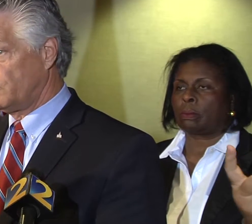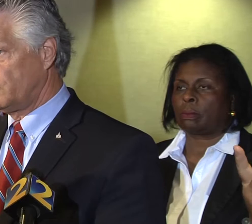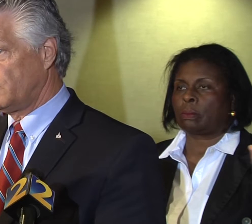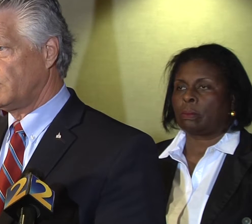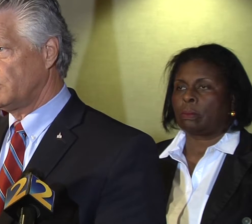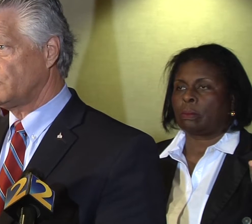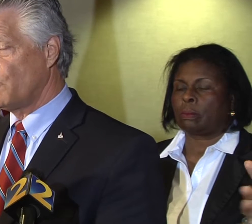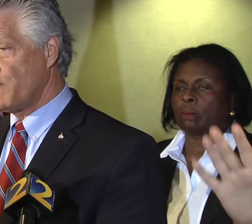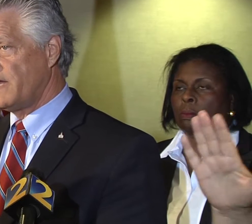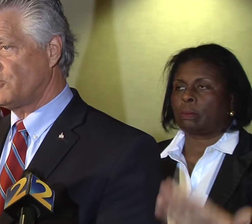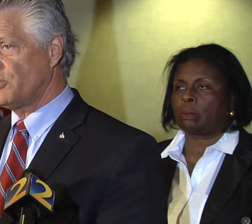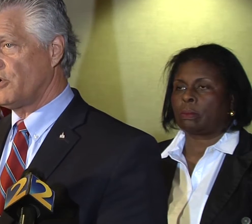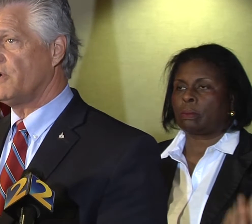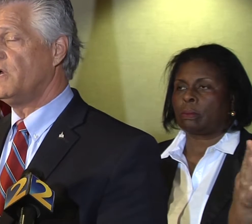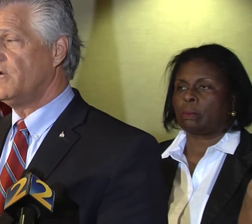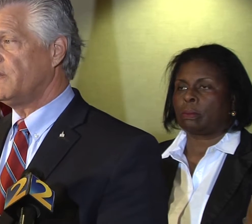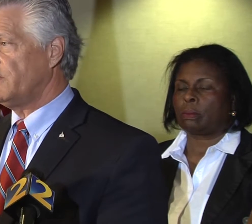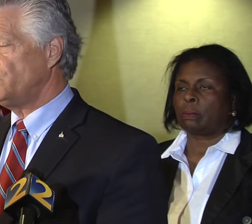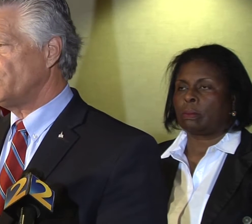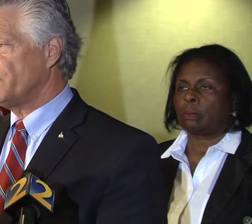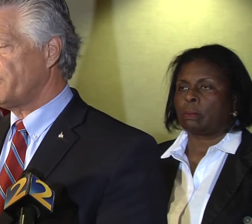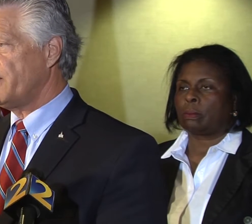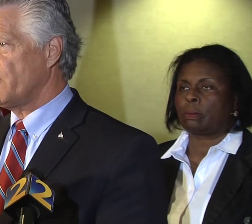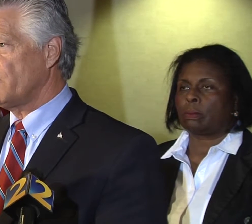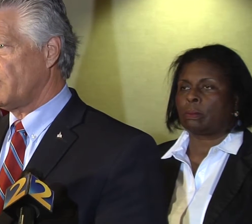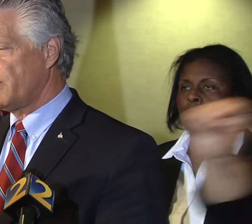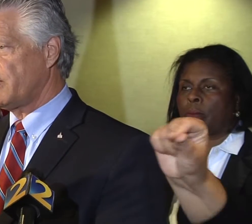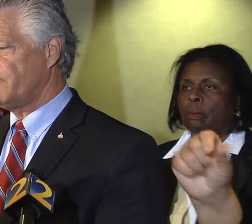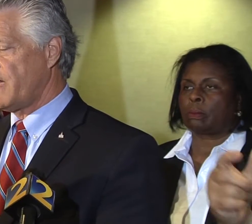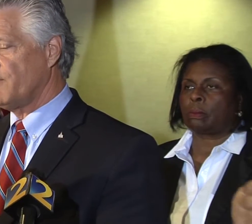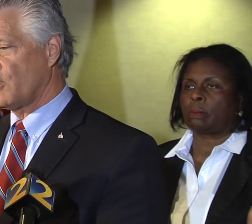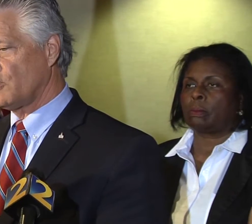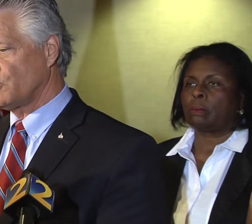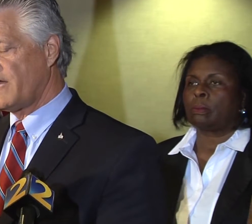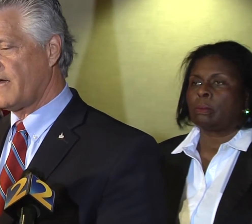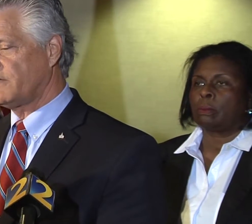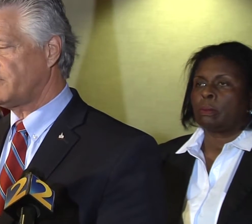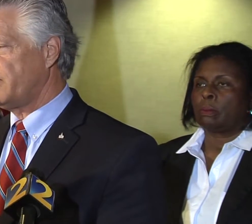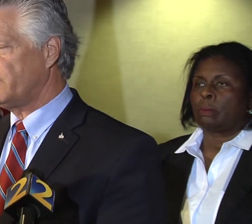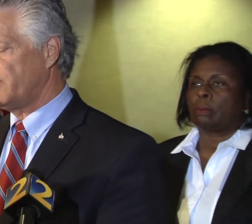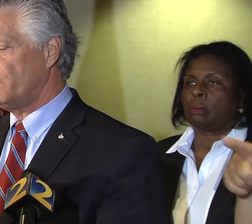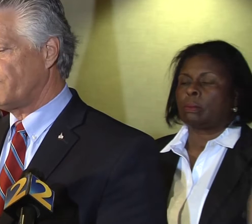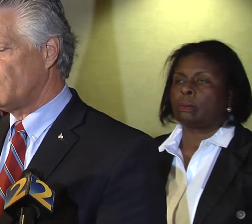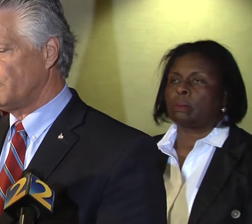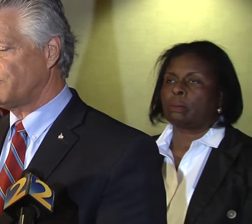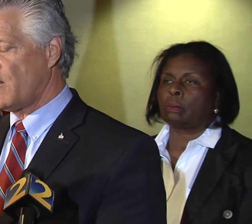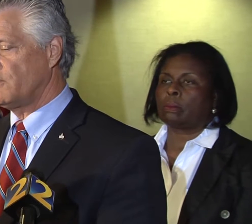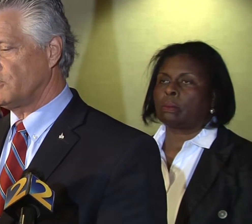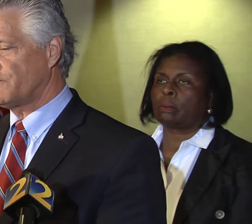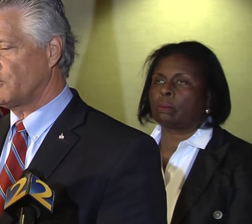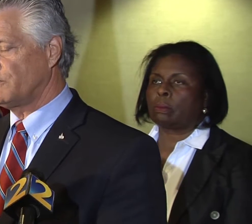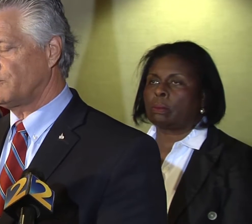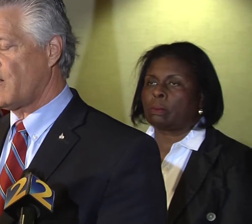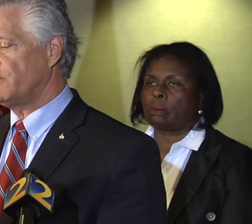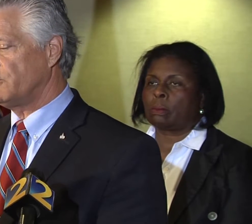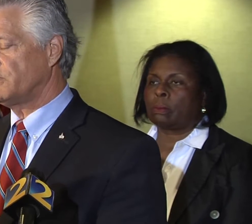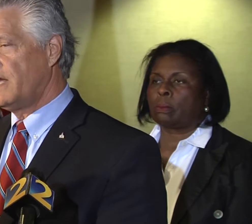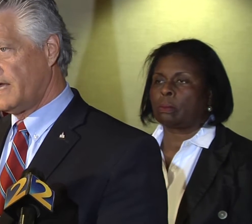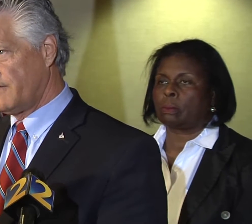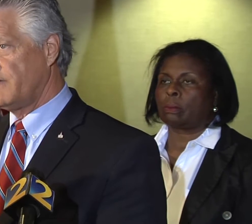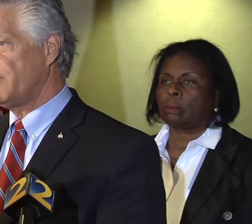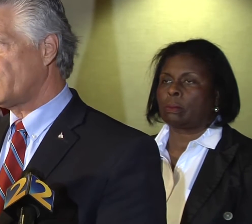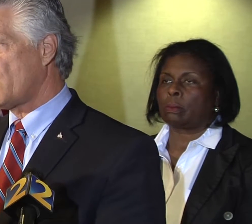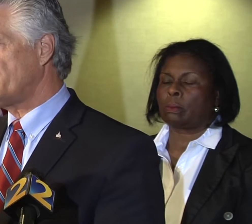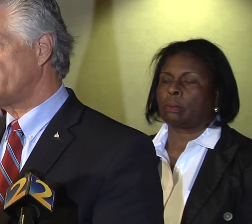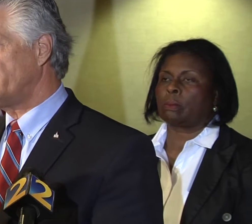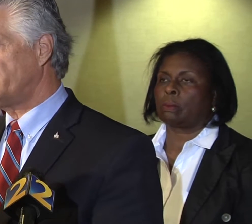boat. So make sure that you're there ahead of that, because we have to take the responders, first responders,